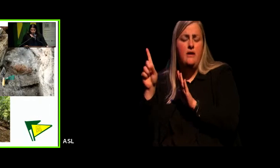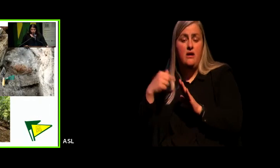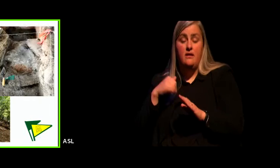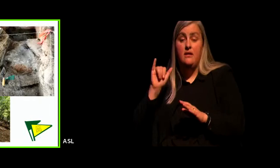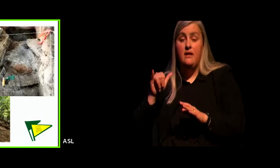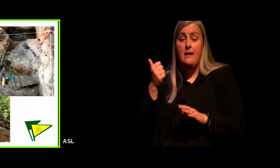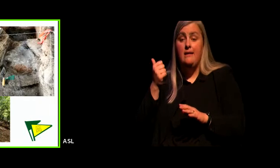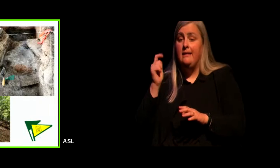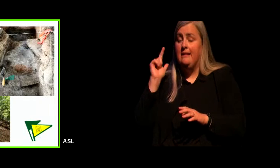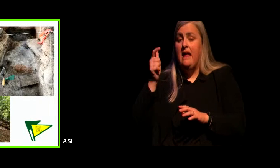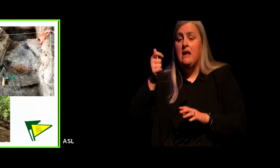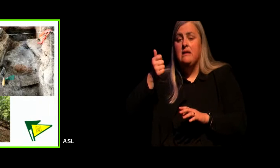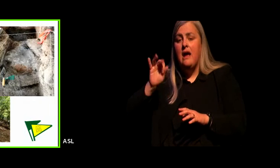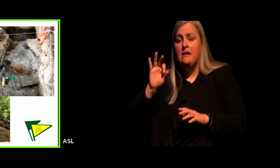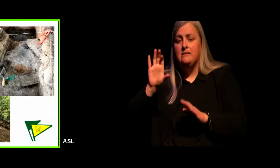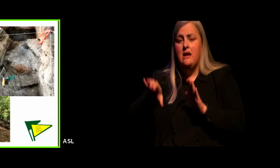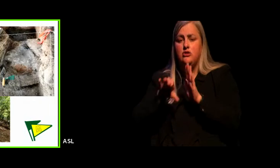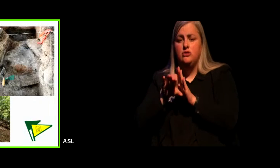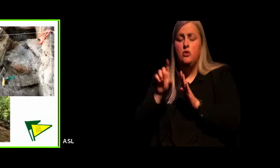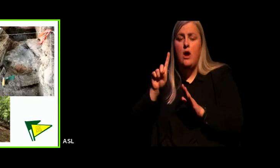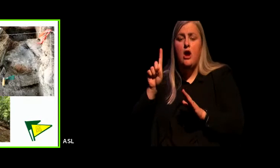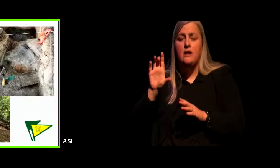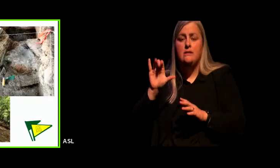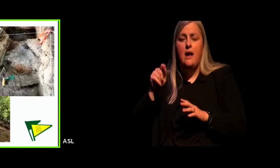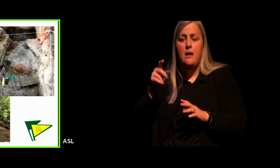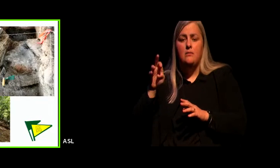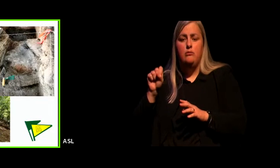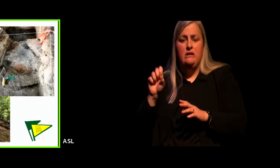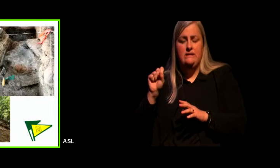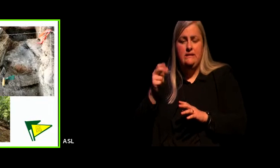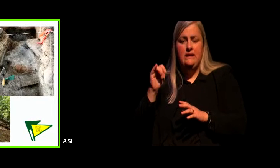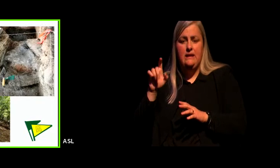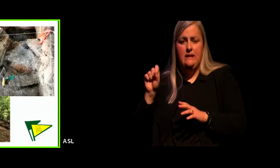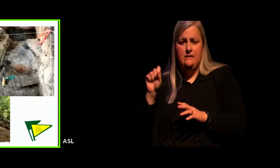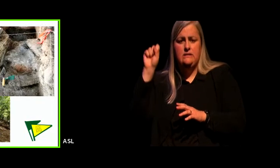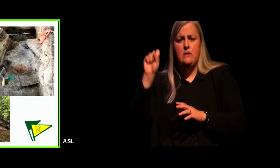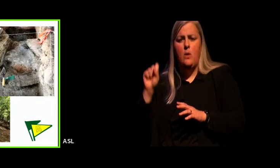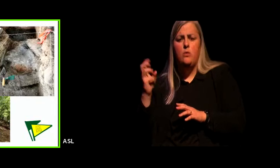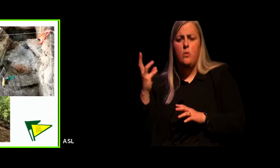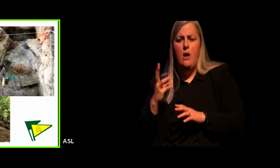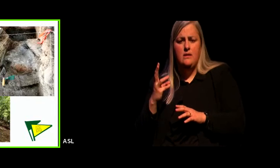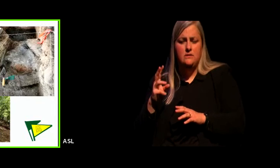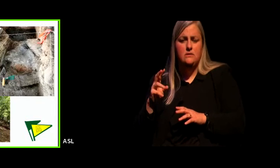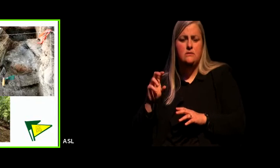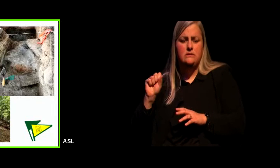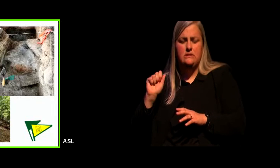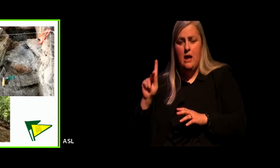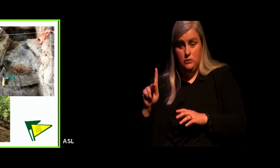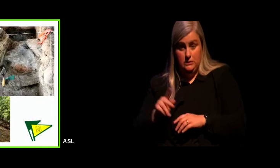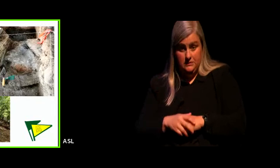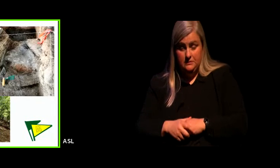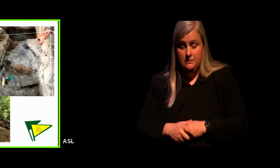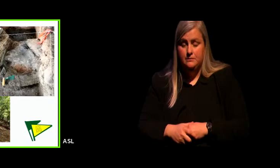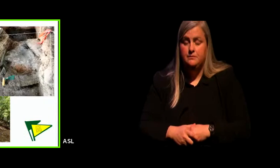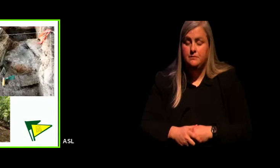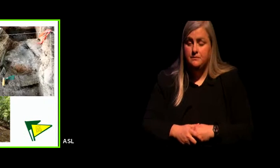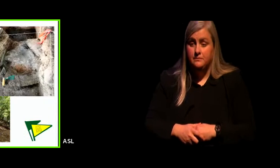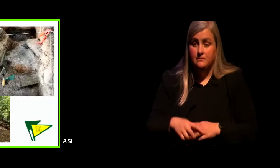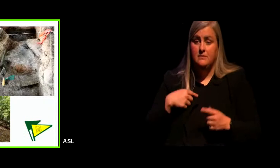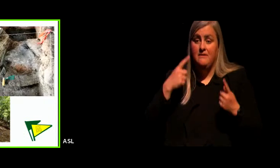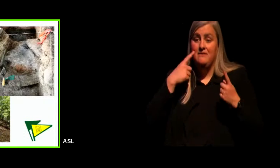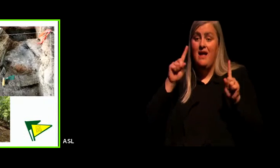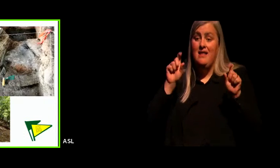century wintering site located in the Cypress Hills in southwestern Saskatchewan. So I've finally been able to understand my